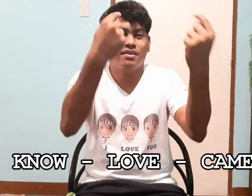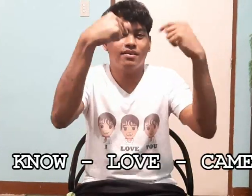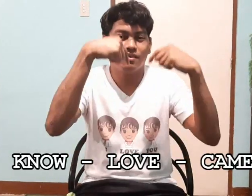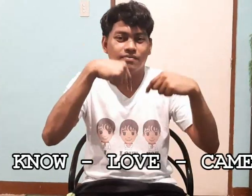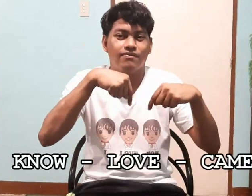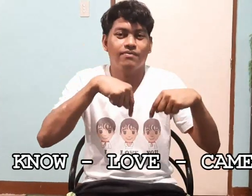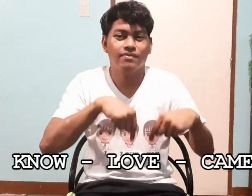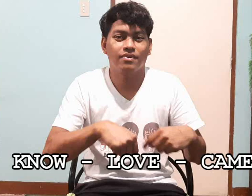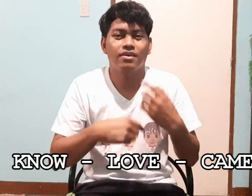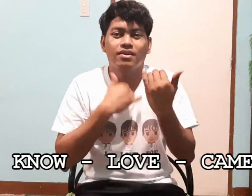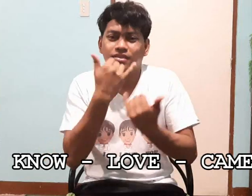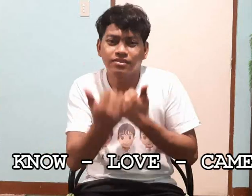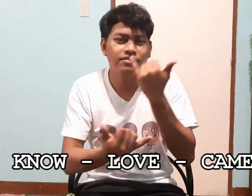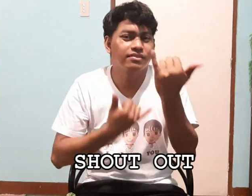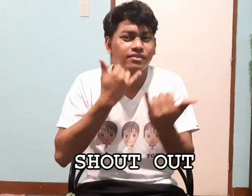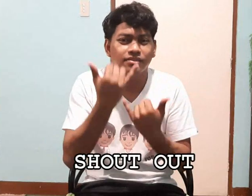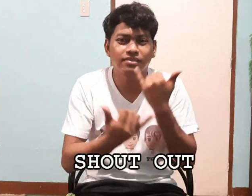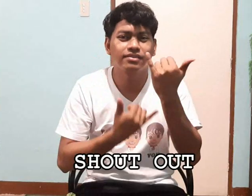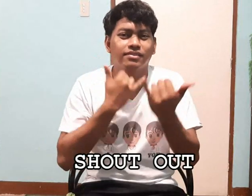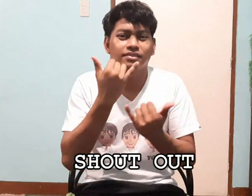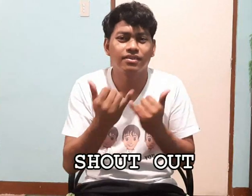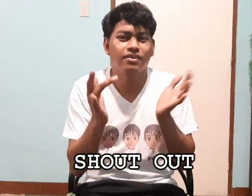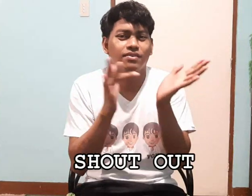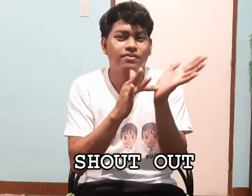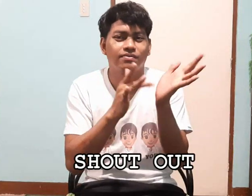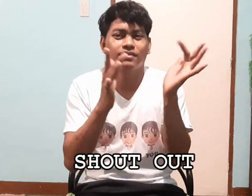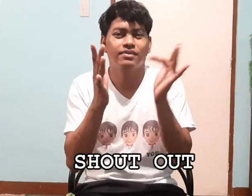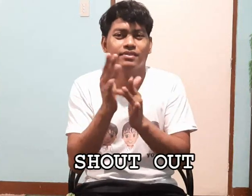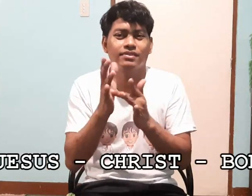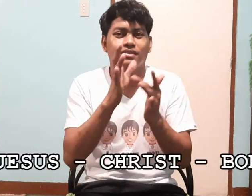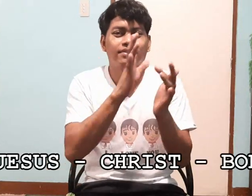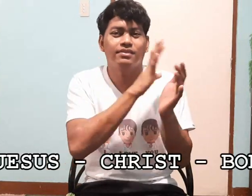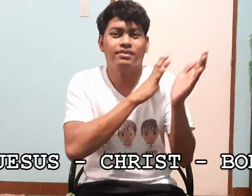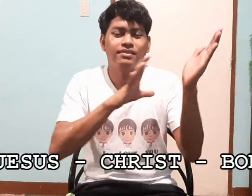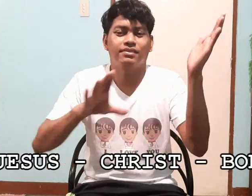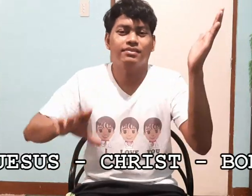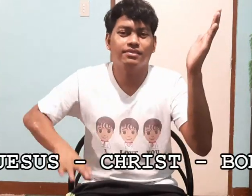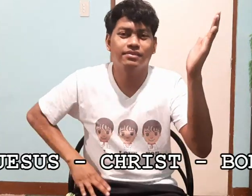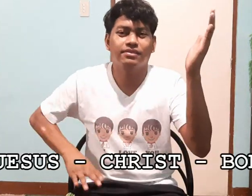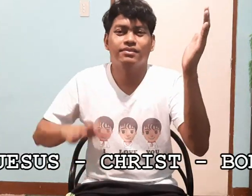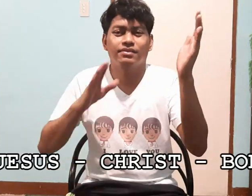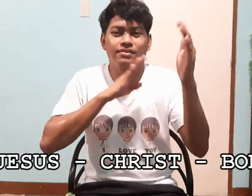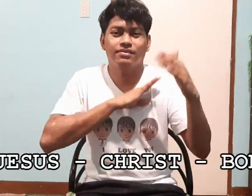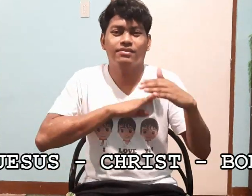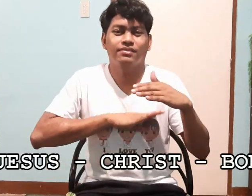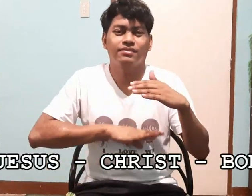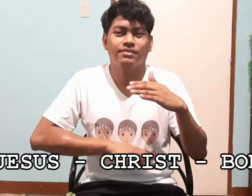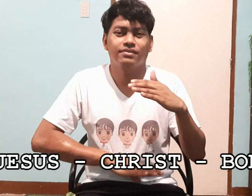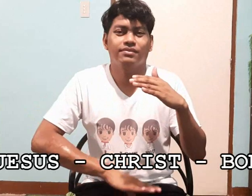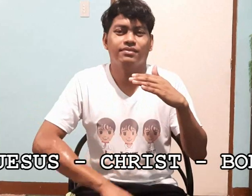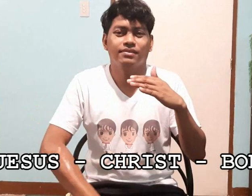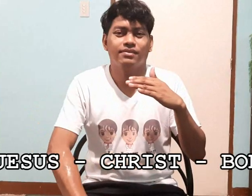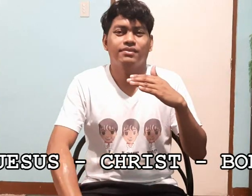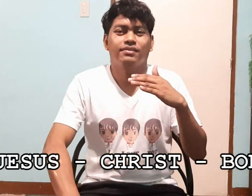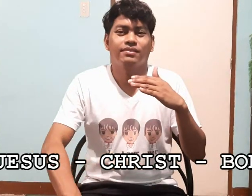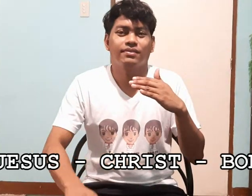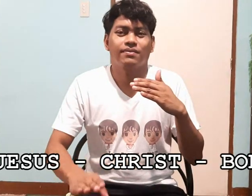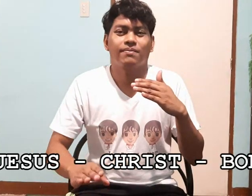come I know Sing it out Jesus Christ is born I heard